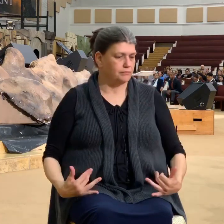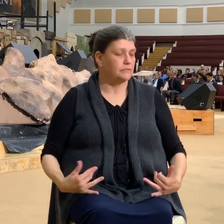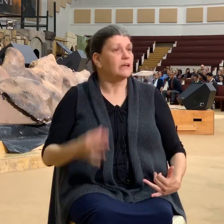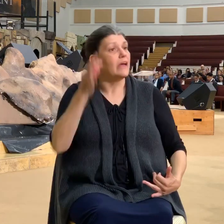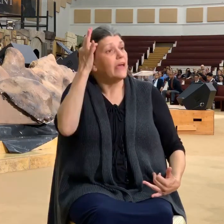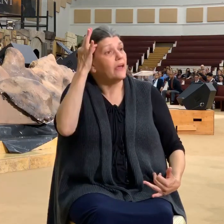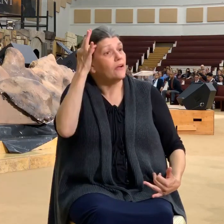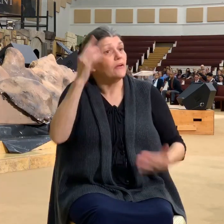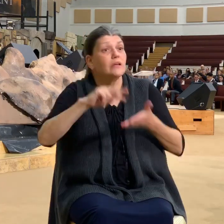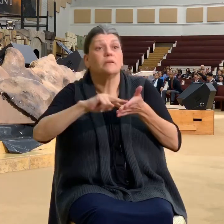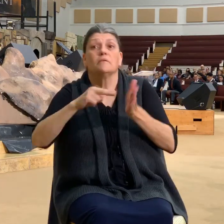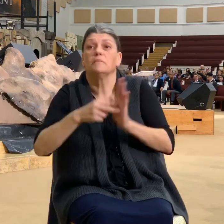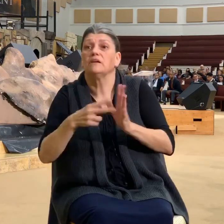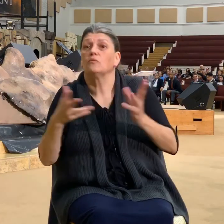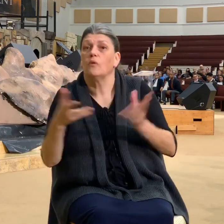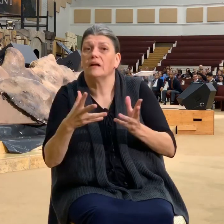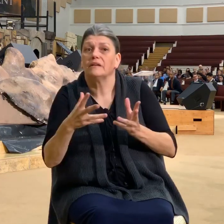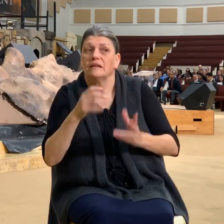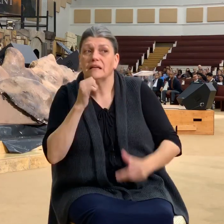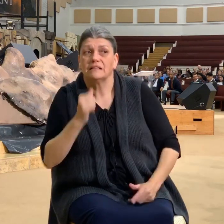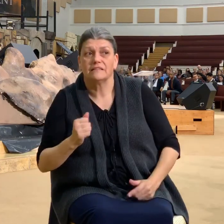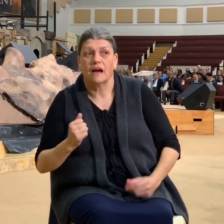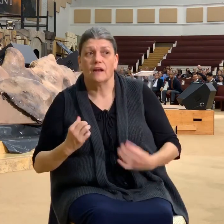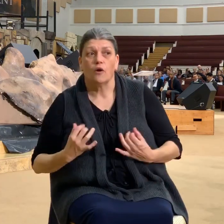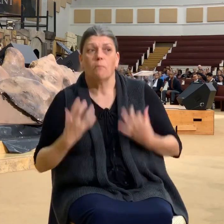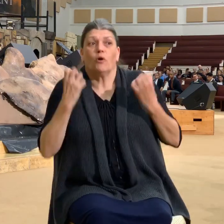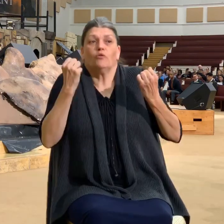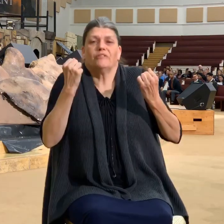that has not been burnt off,